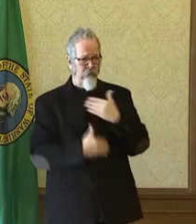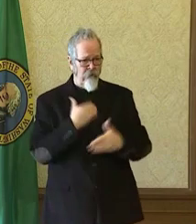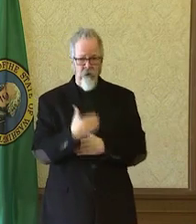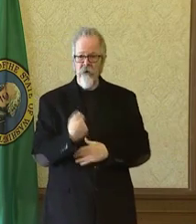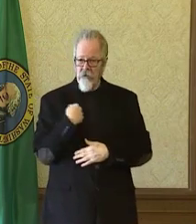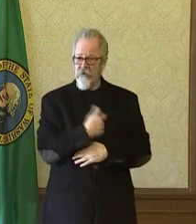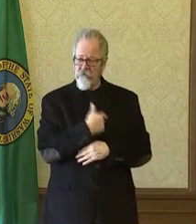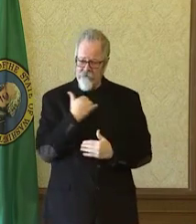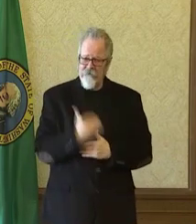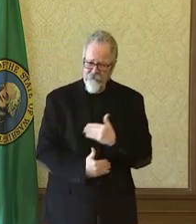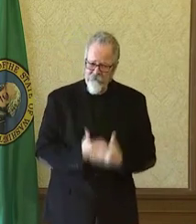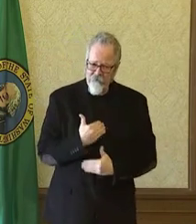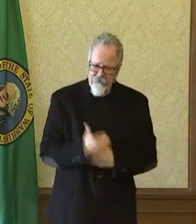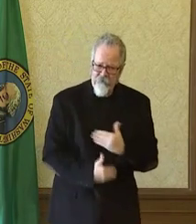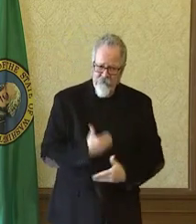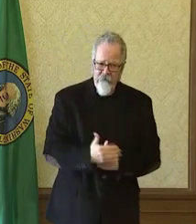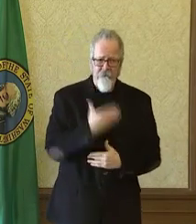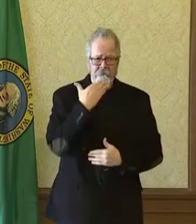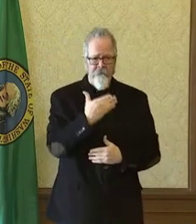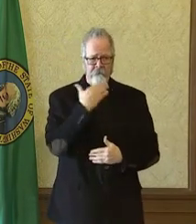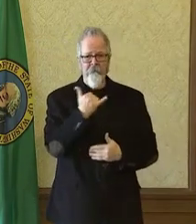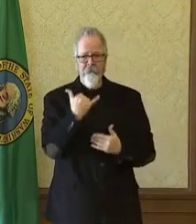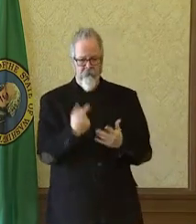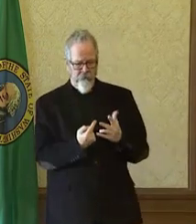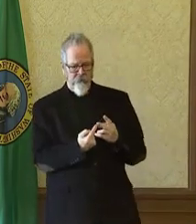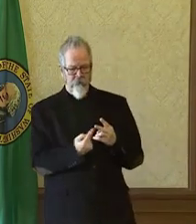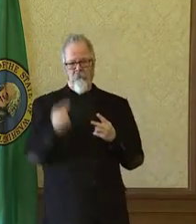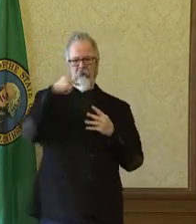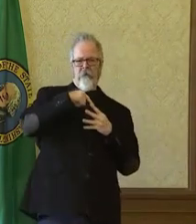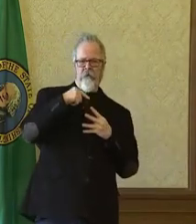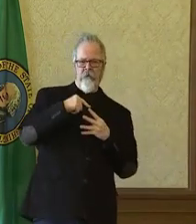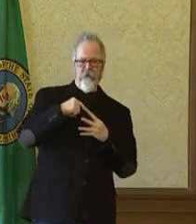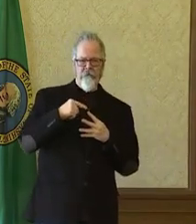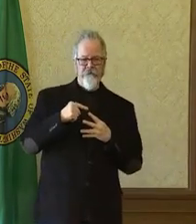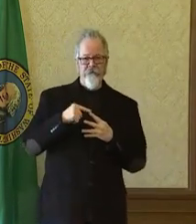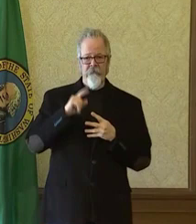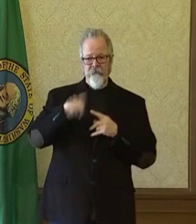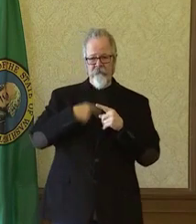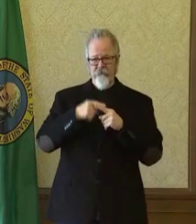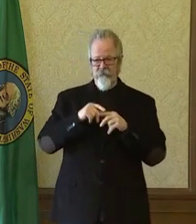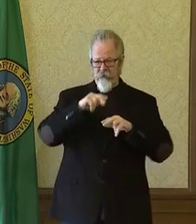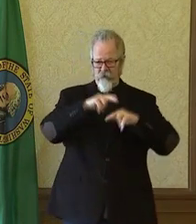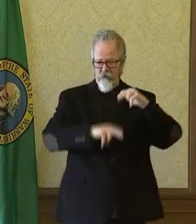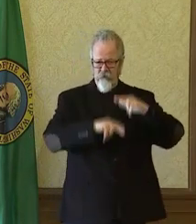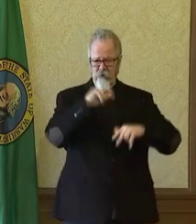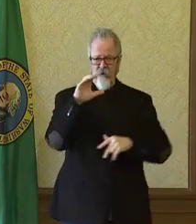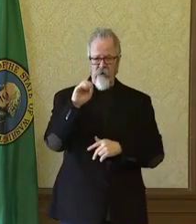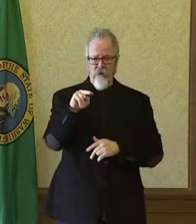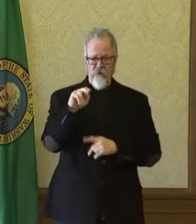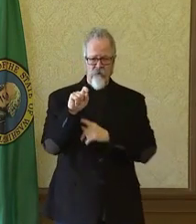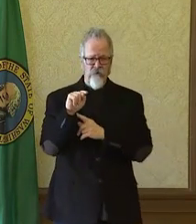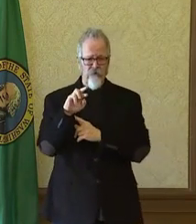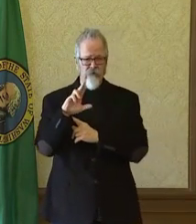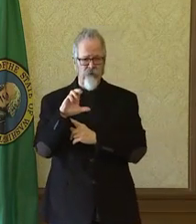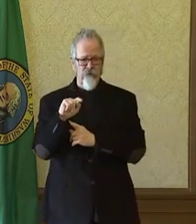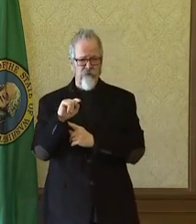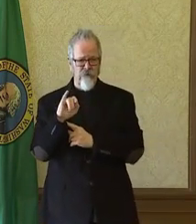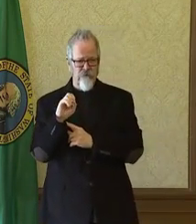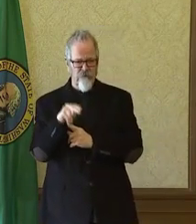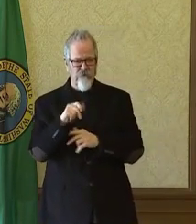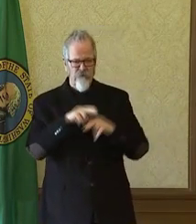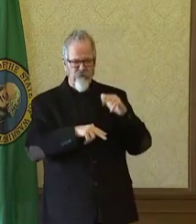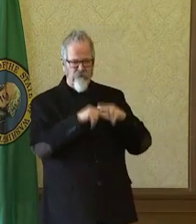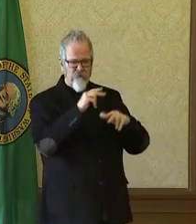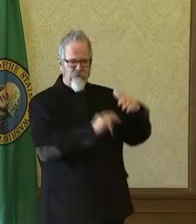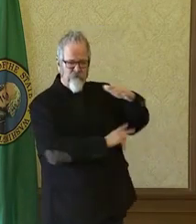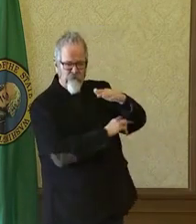an extremely important industry in our state for so many different reasons, and the industry is going to come back, roaring back, as soon